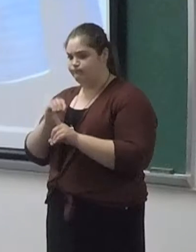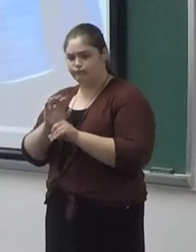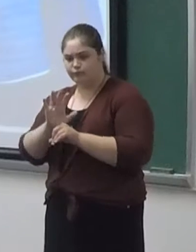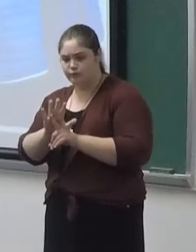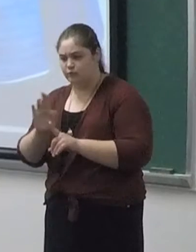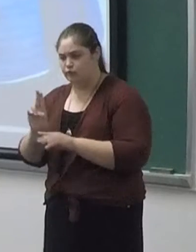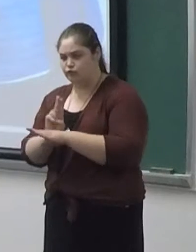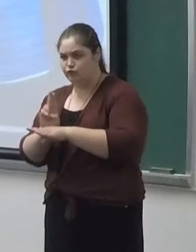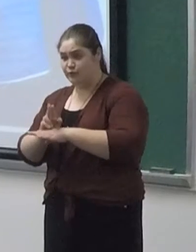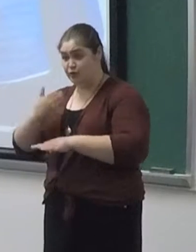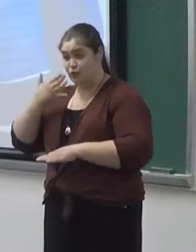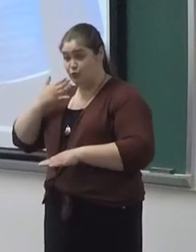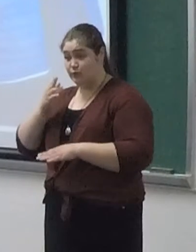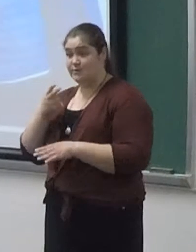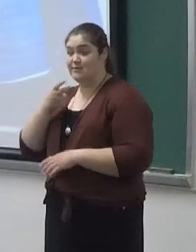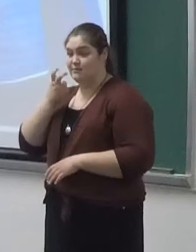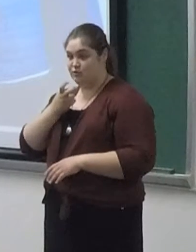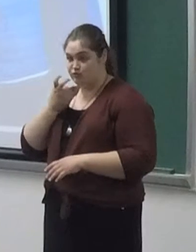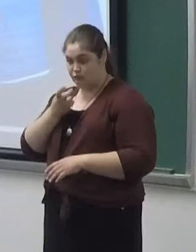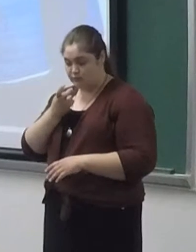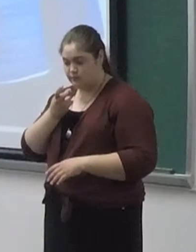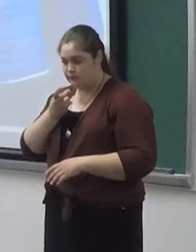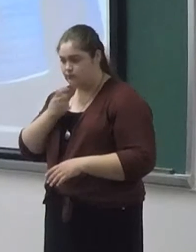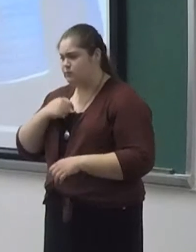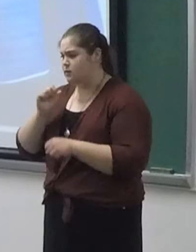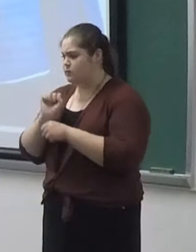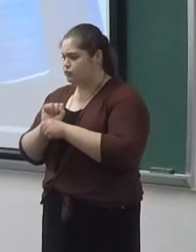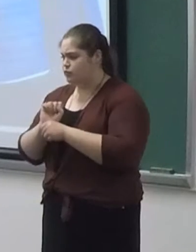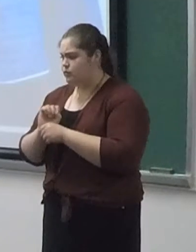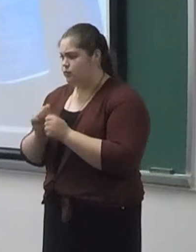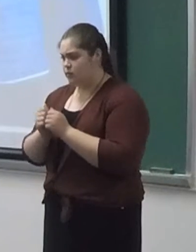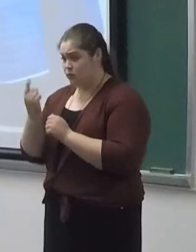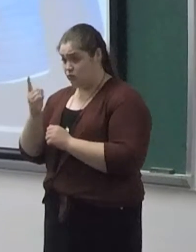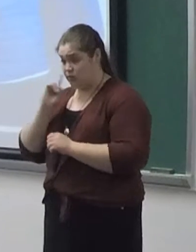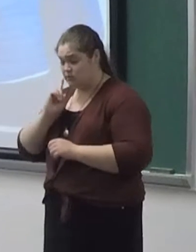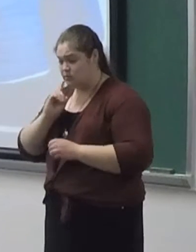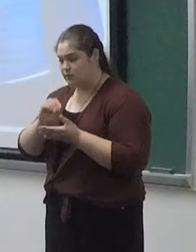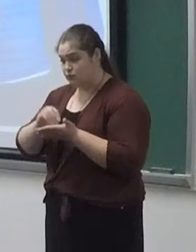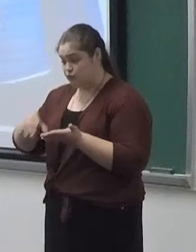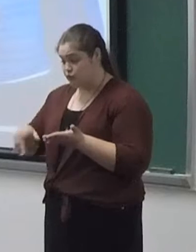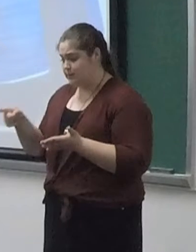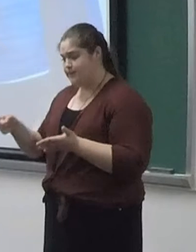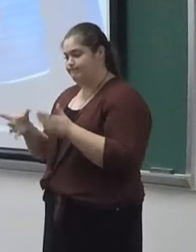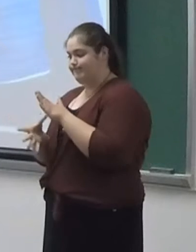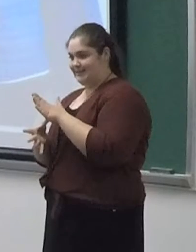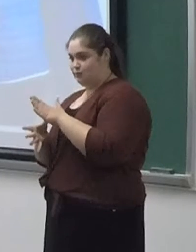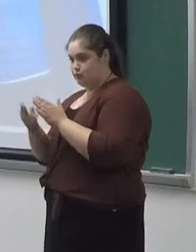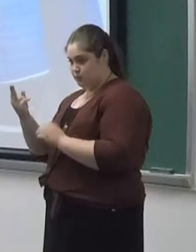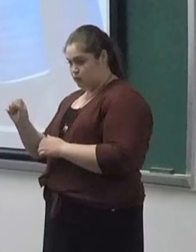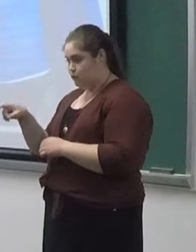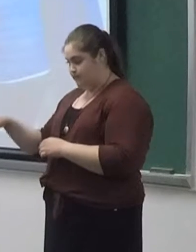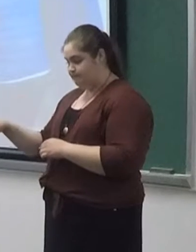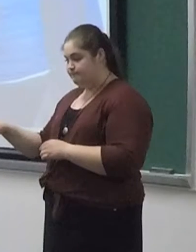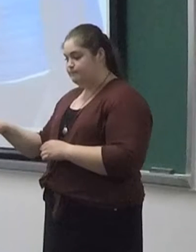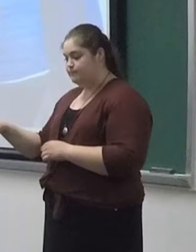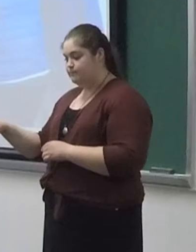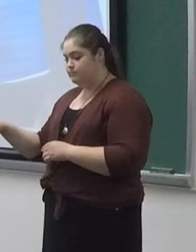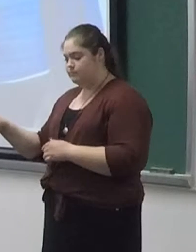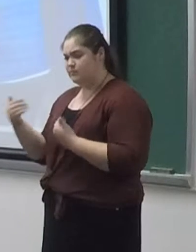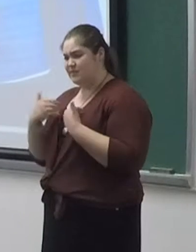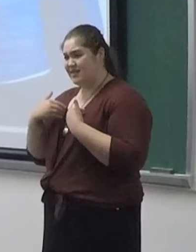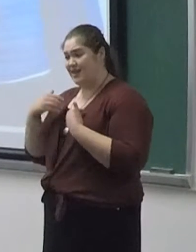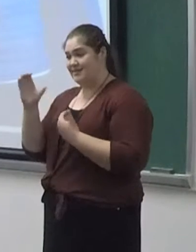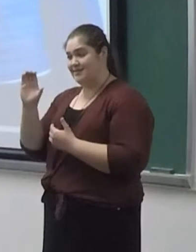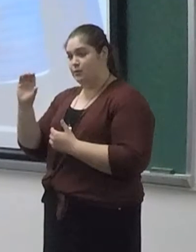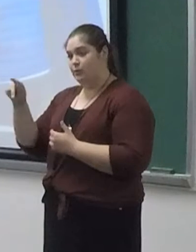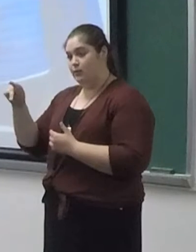her using cute speech. We worked with one deaf student. He is a senior in high school. He also has